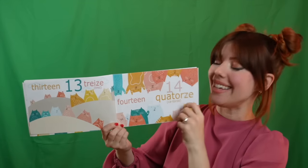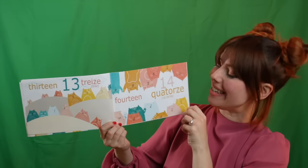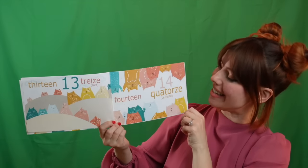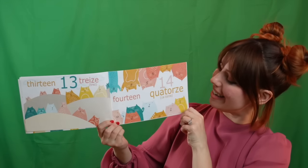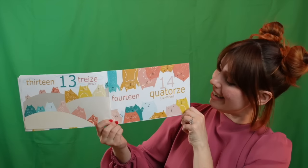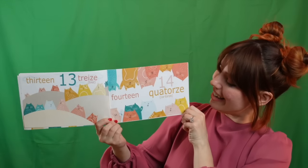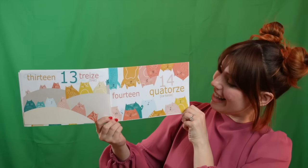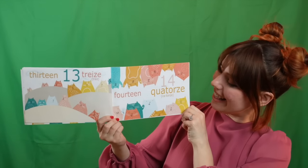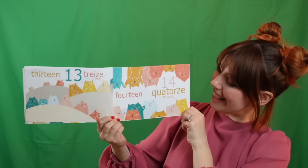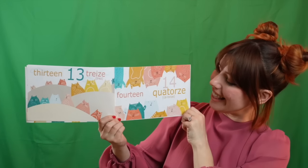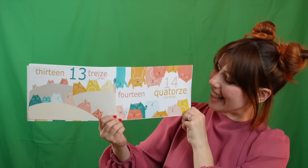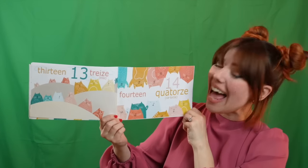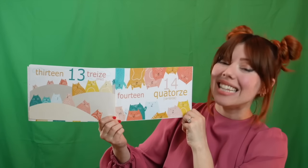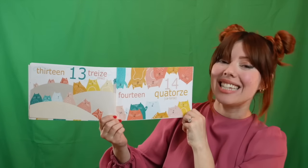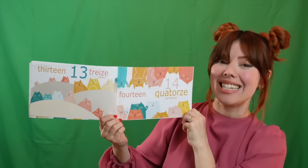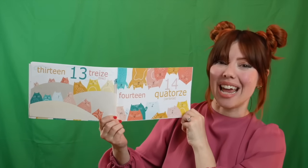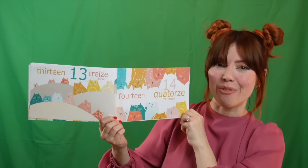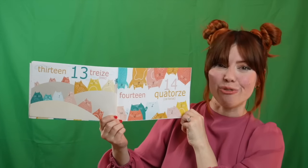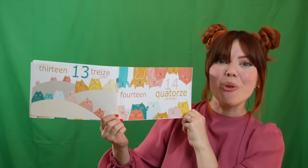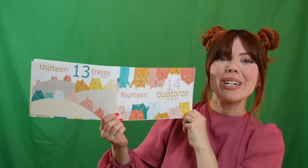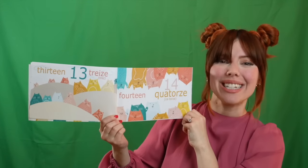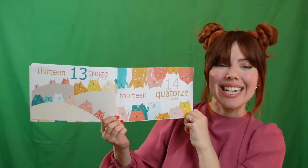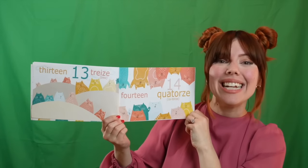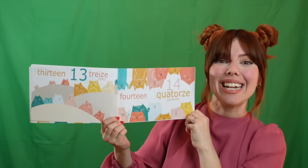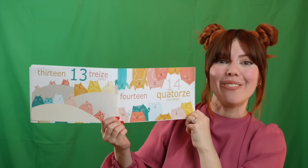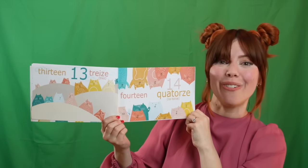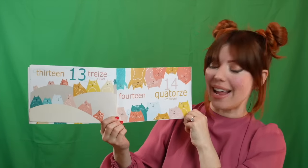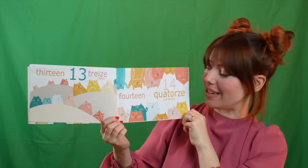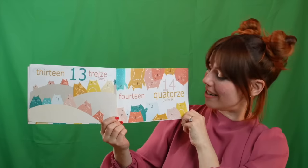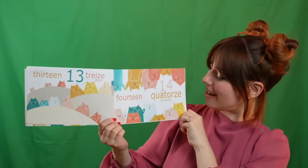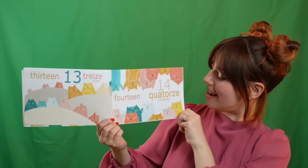treize. Let's say 14 in French.